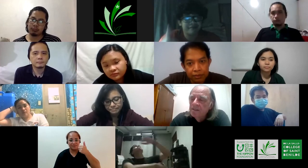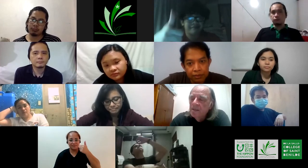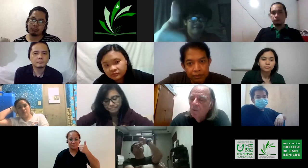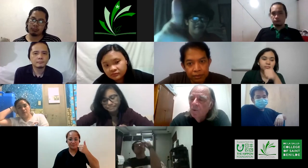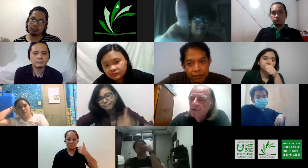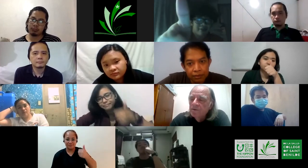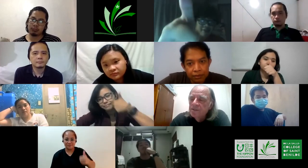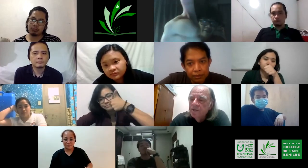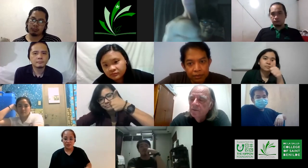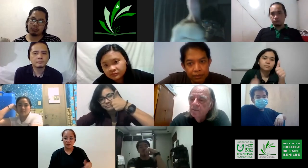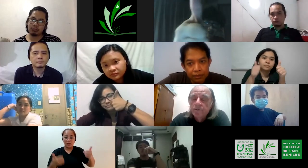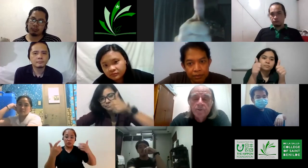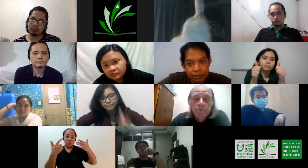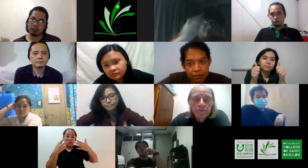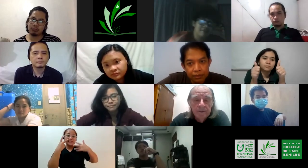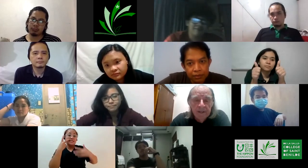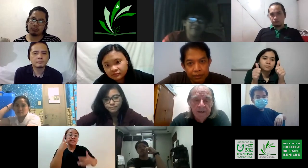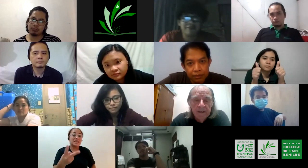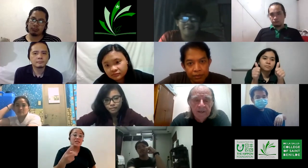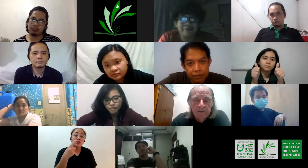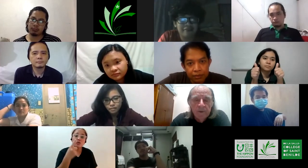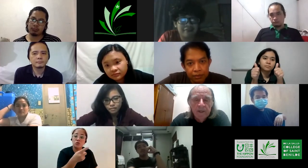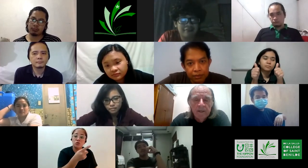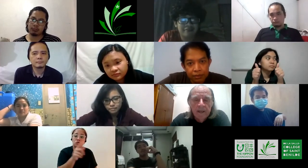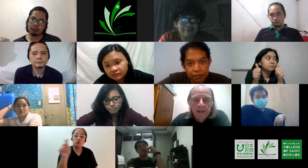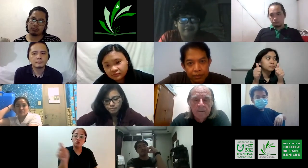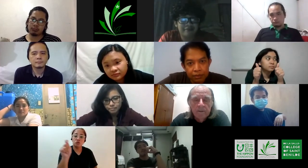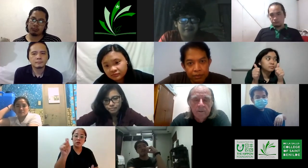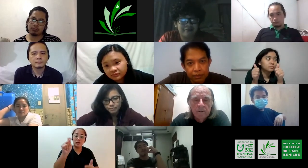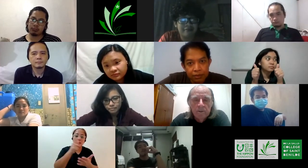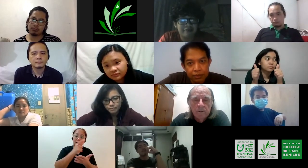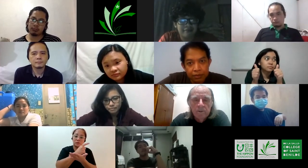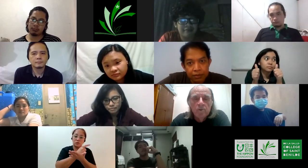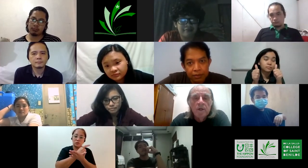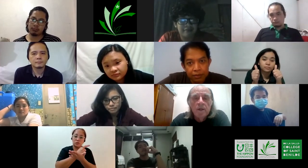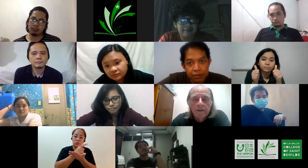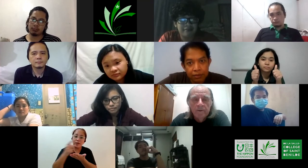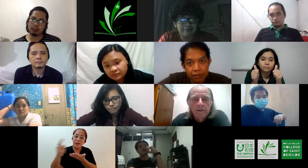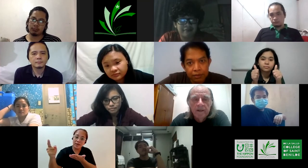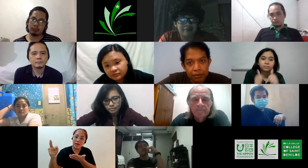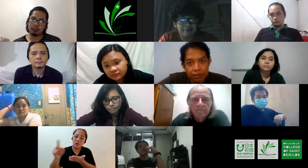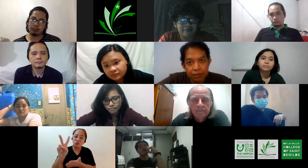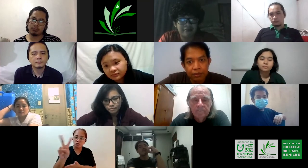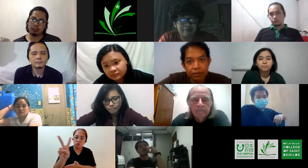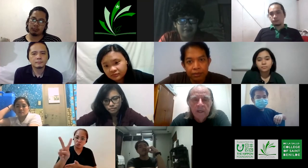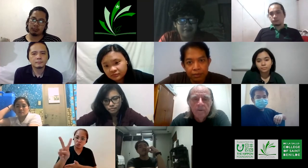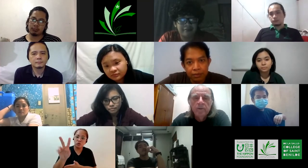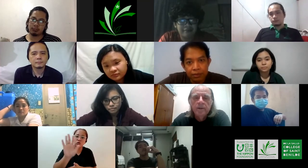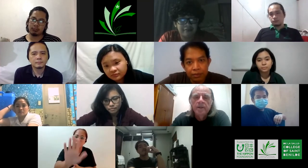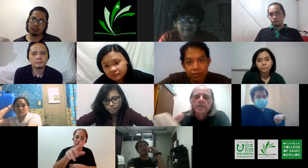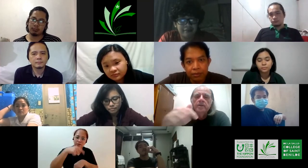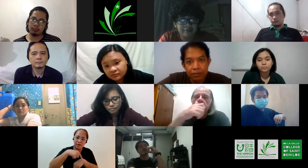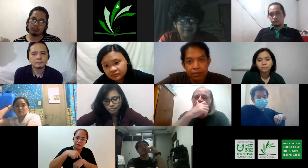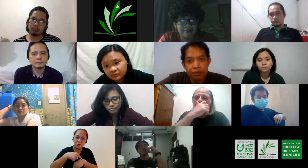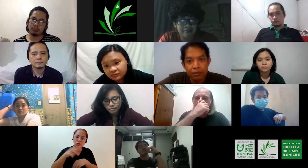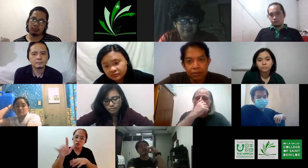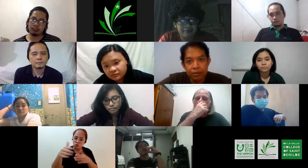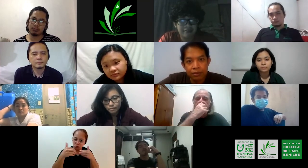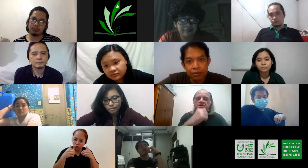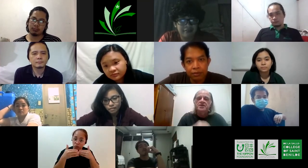So we'll see you Tuesday next week at 2 o'clock your time. And you can continue now with